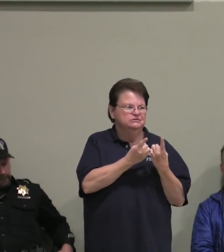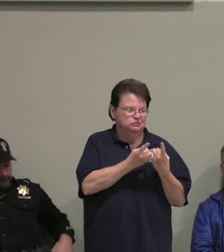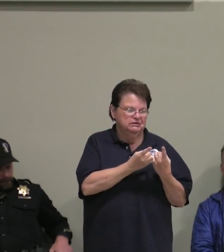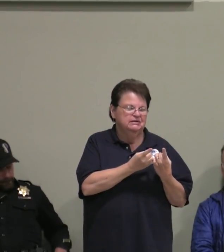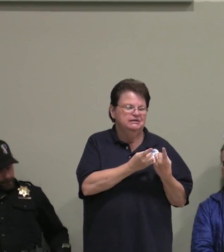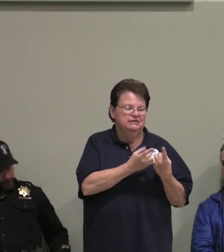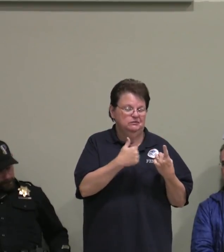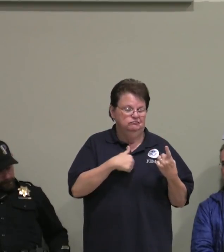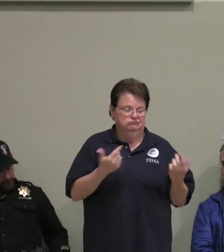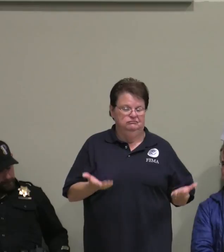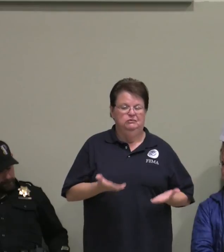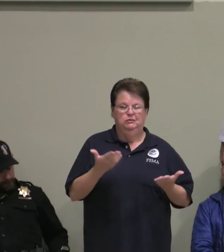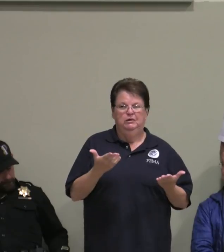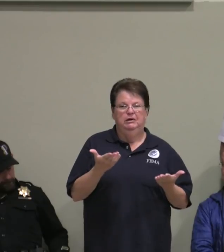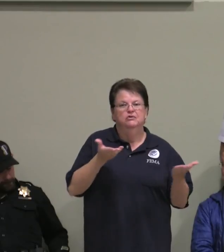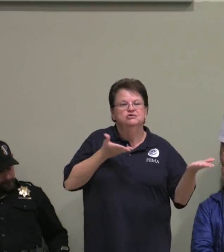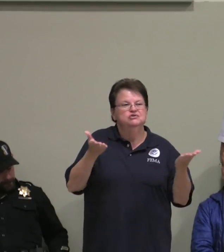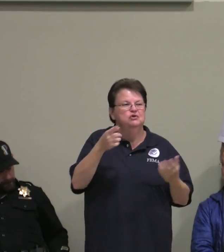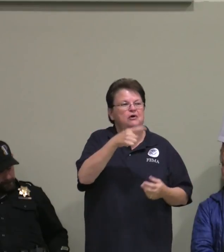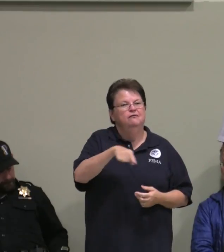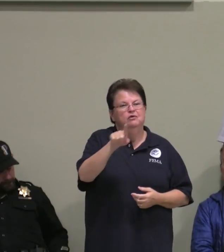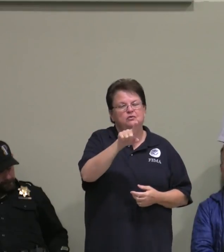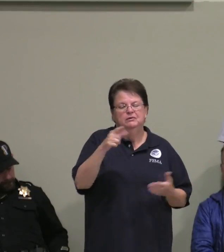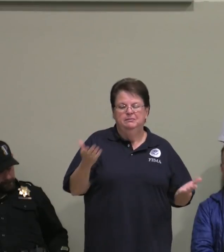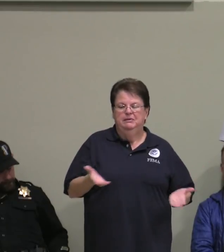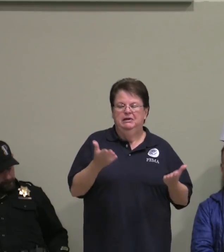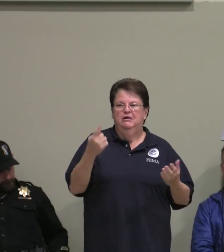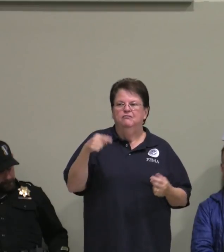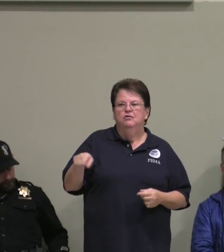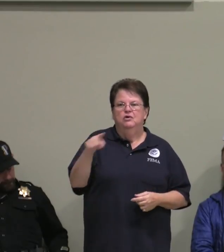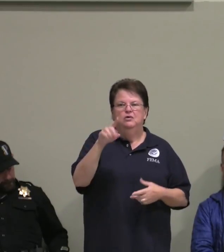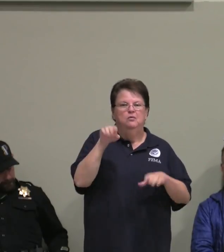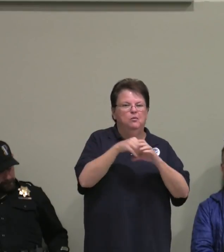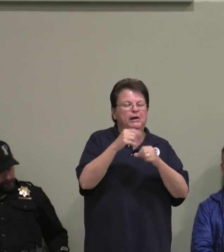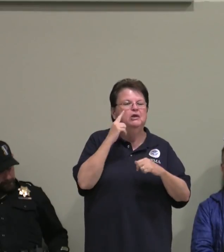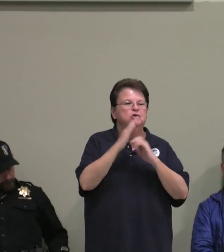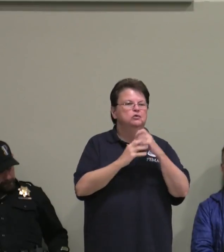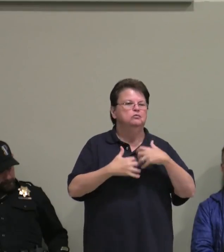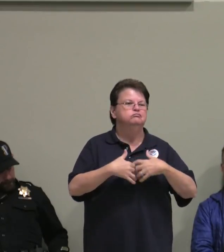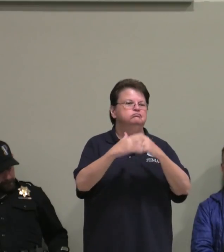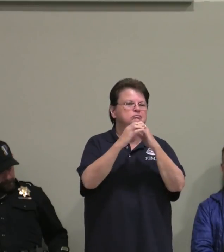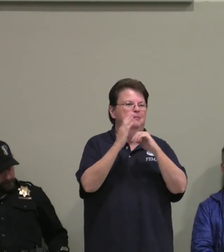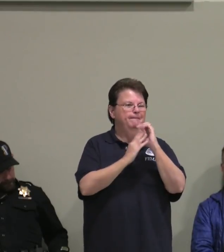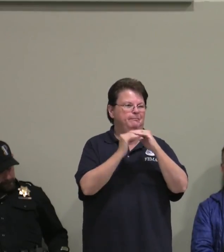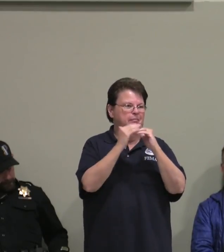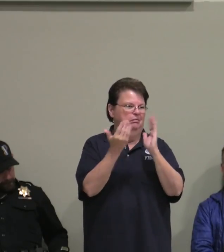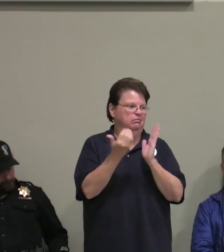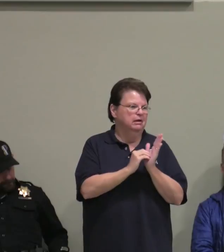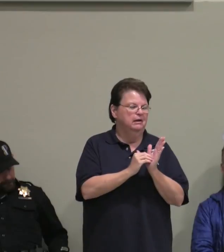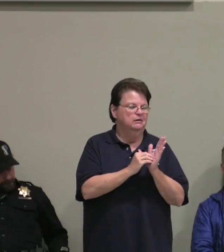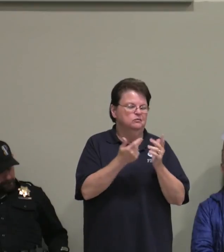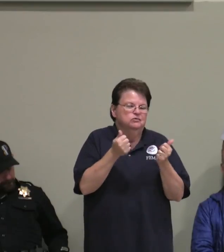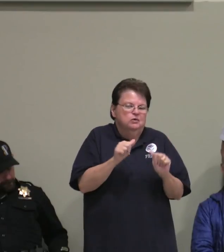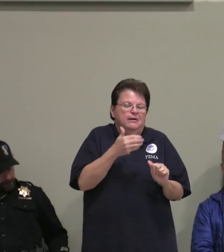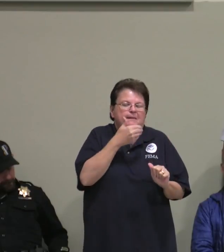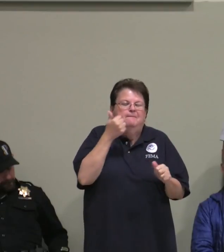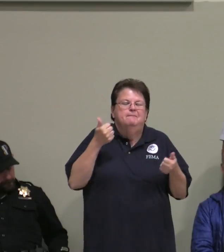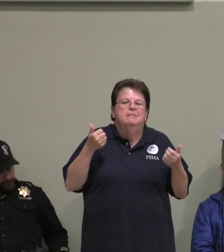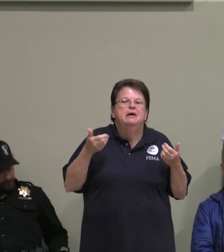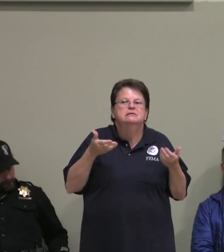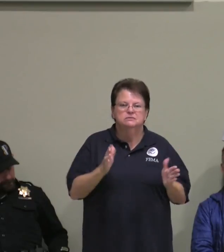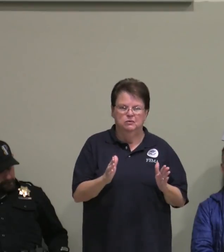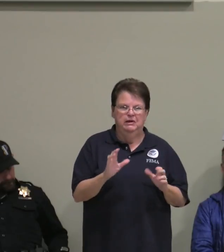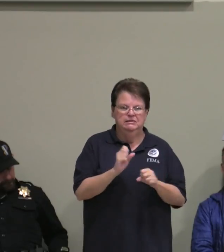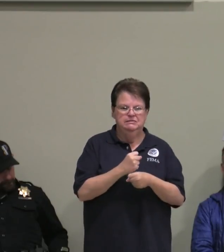And we are here to serve you and to be there for you when you guys do rebuild. And we're trying our best to figure out how to